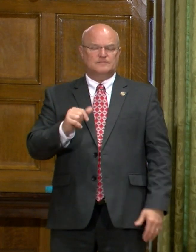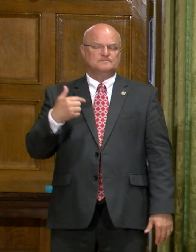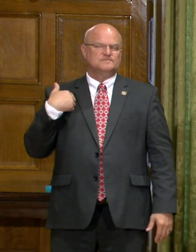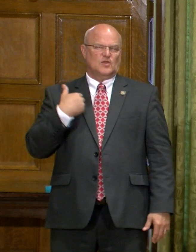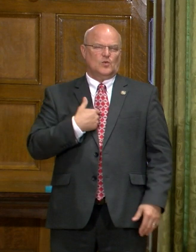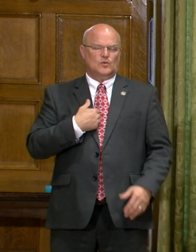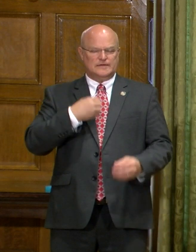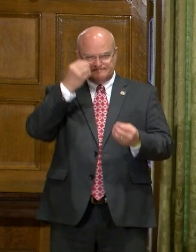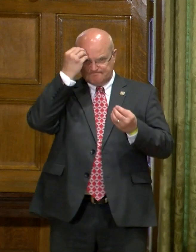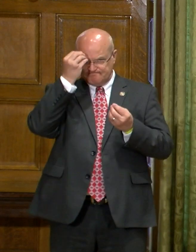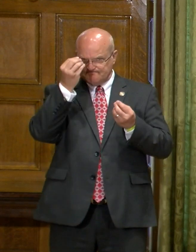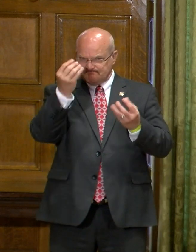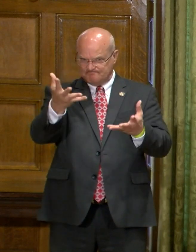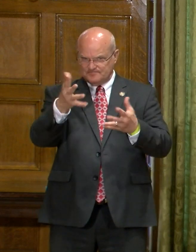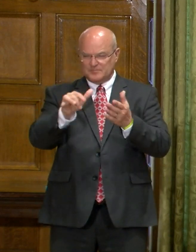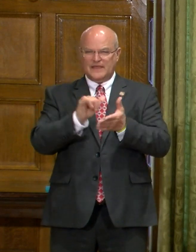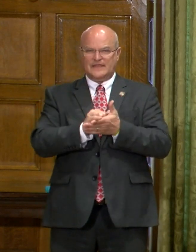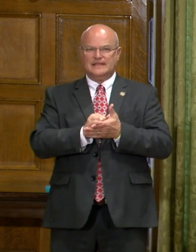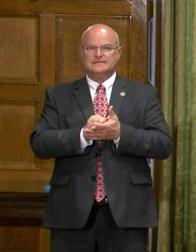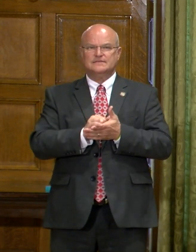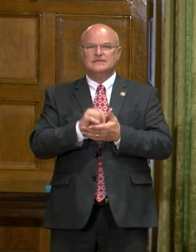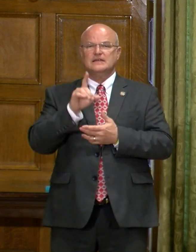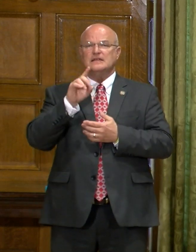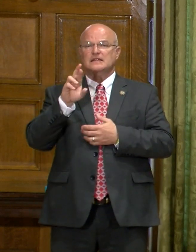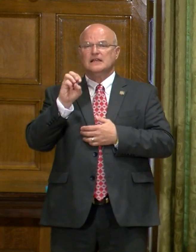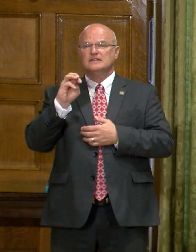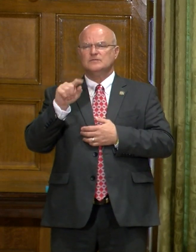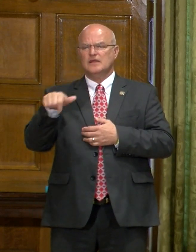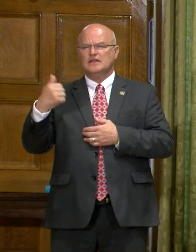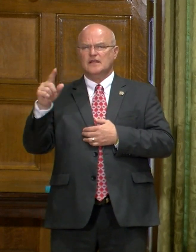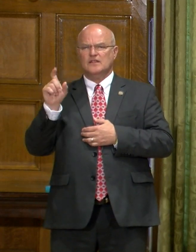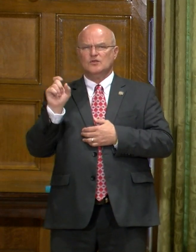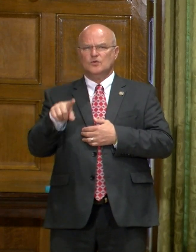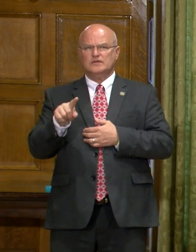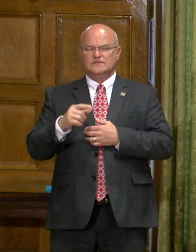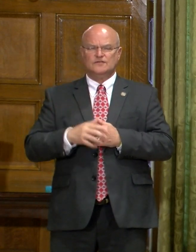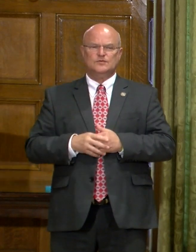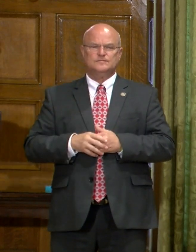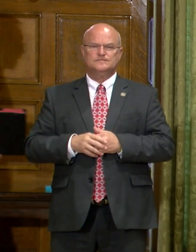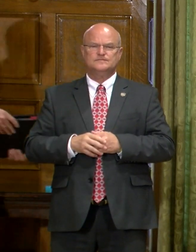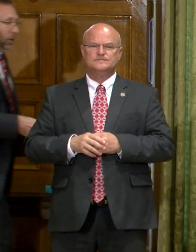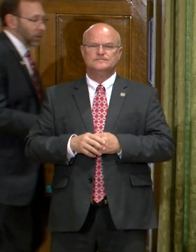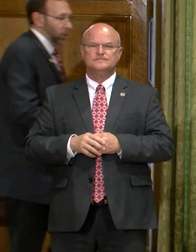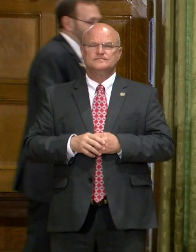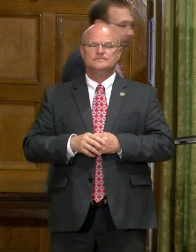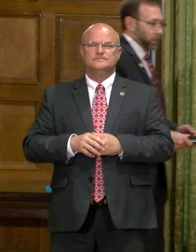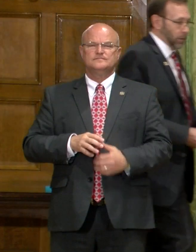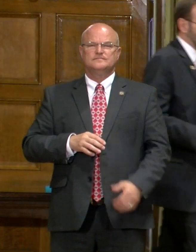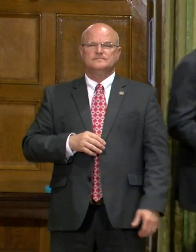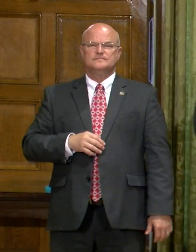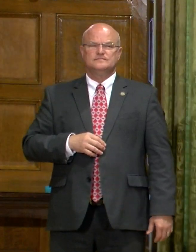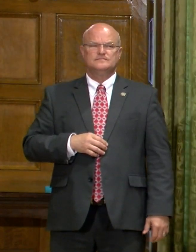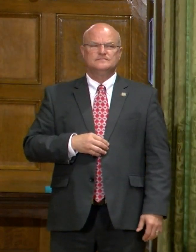we'll keep you posted on that. Dr. Smith, there was another question to you.